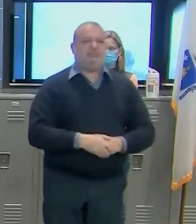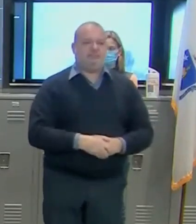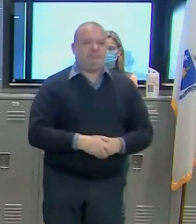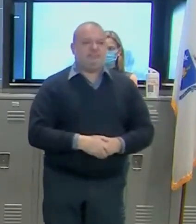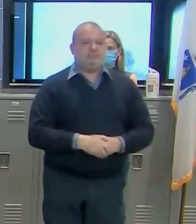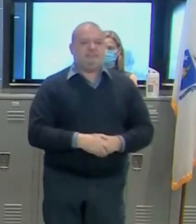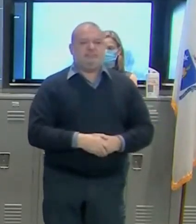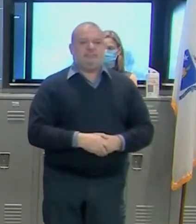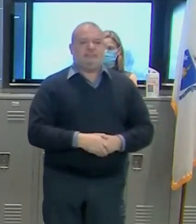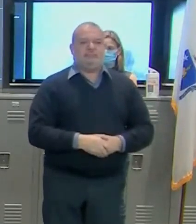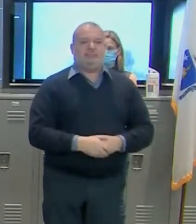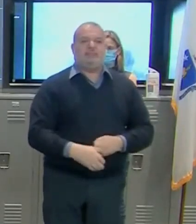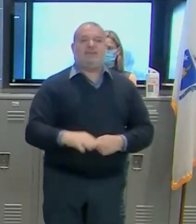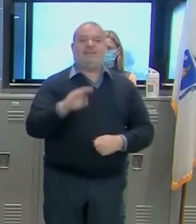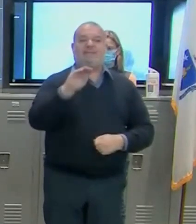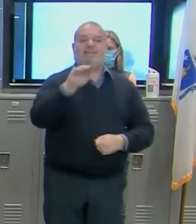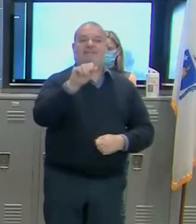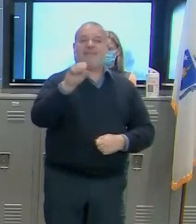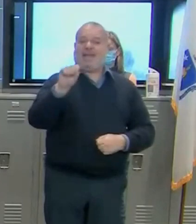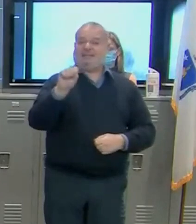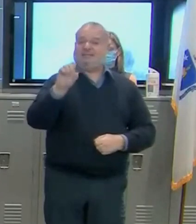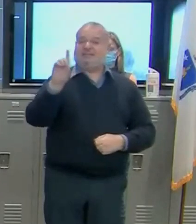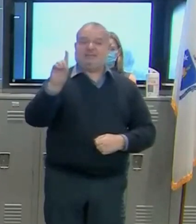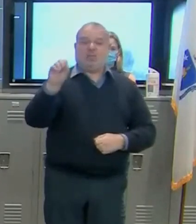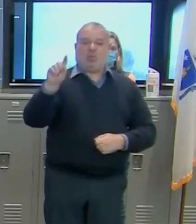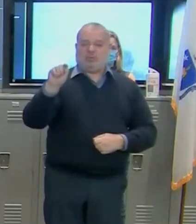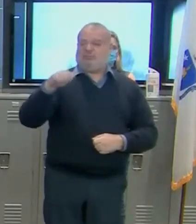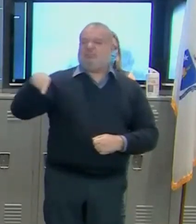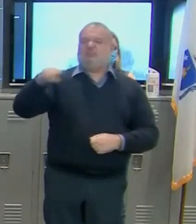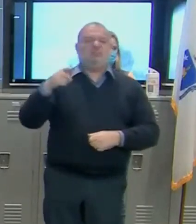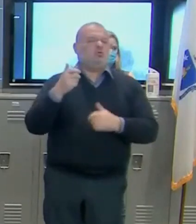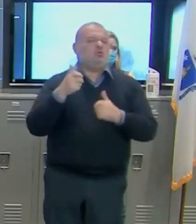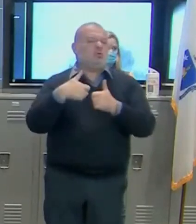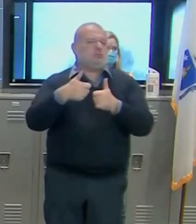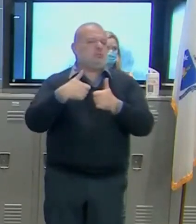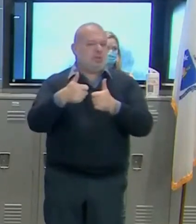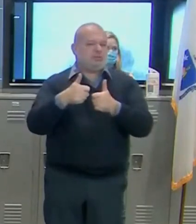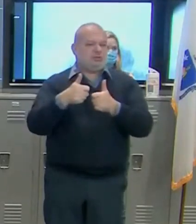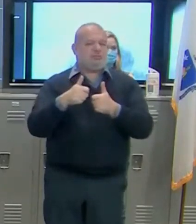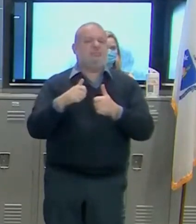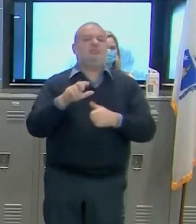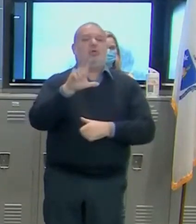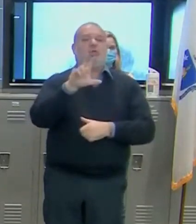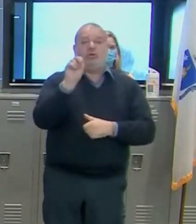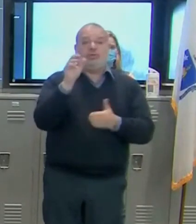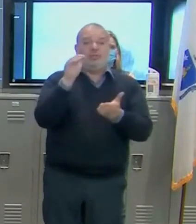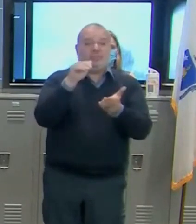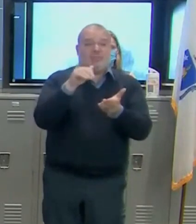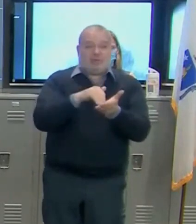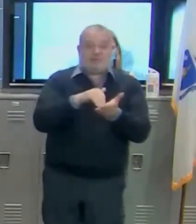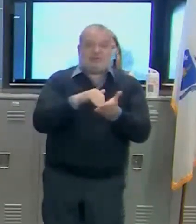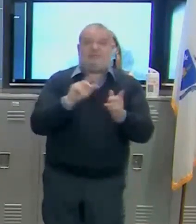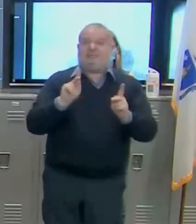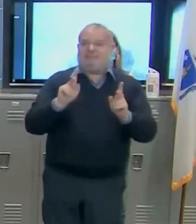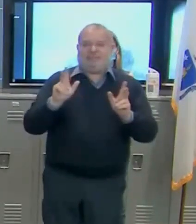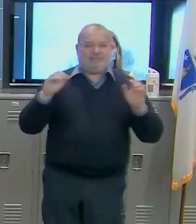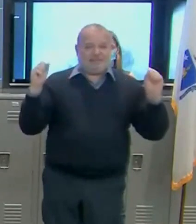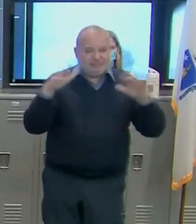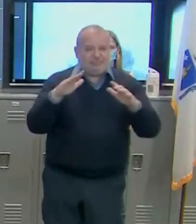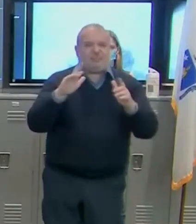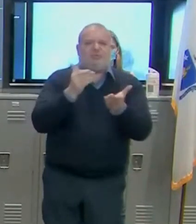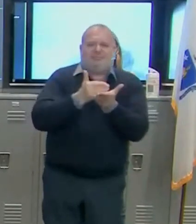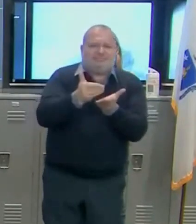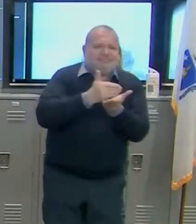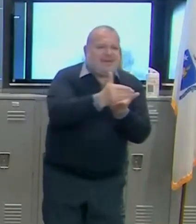and currently still have approximately 3,000 pieces of equipment out there. And crews have obviously been out all day, but the conditions are making it